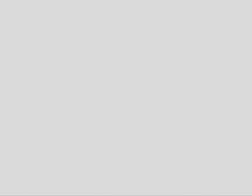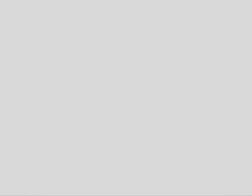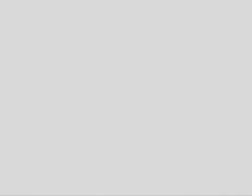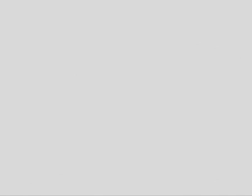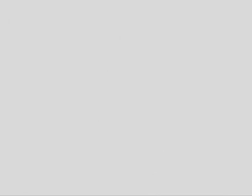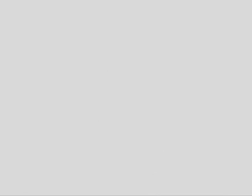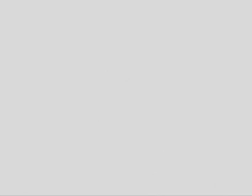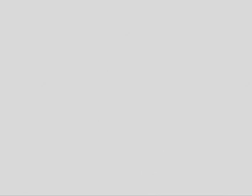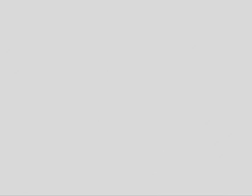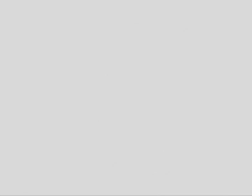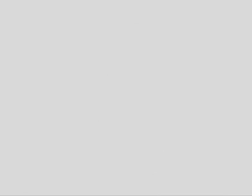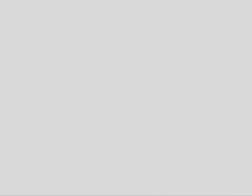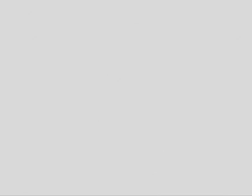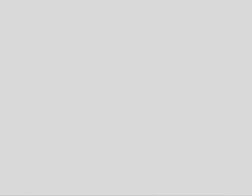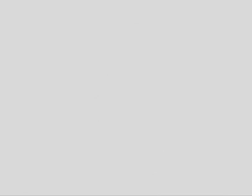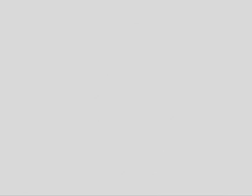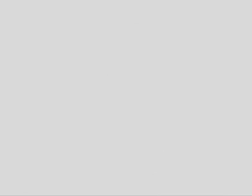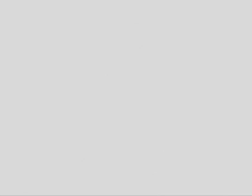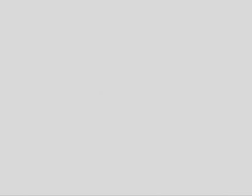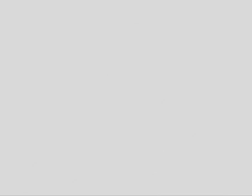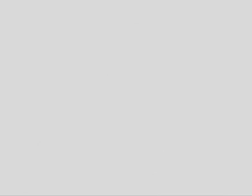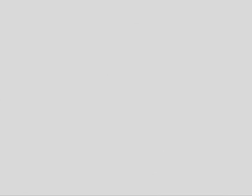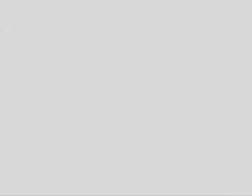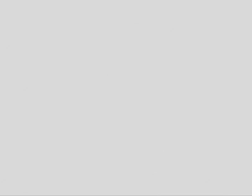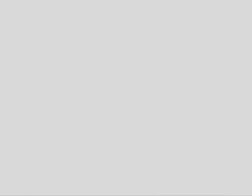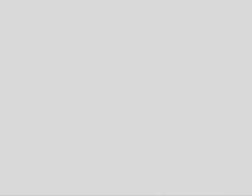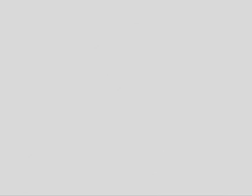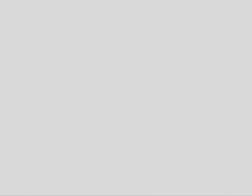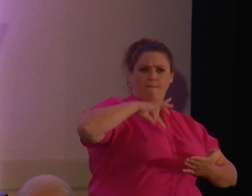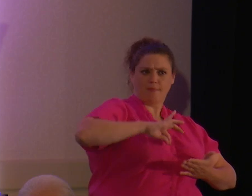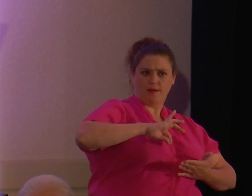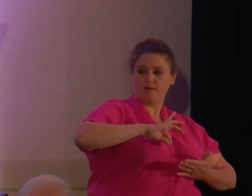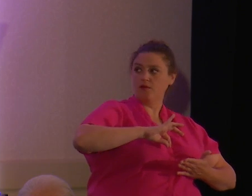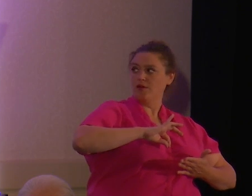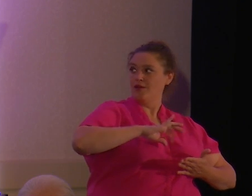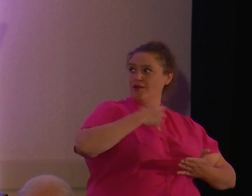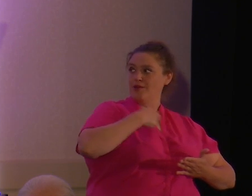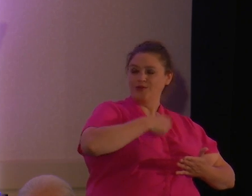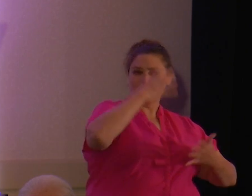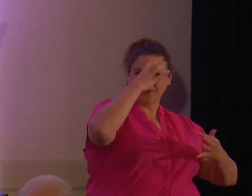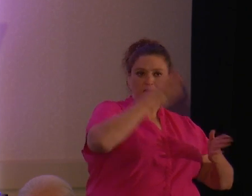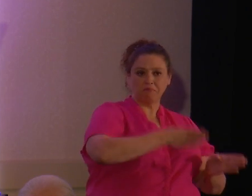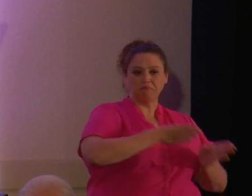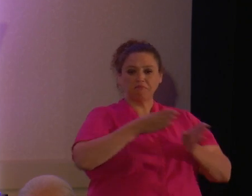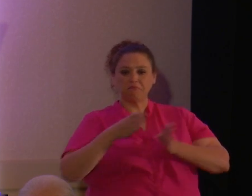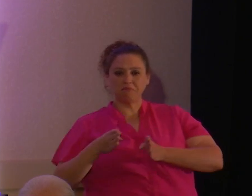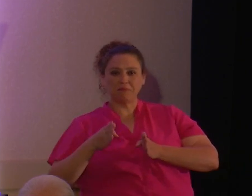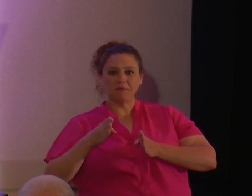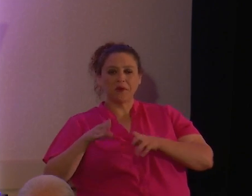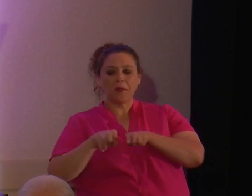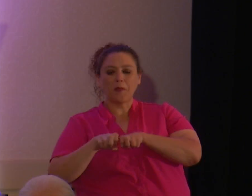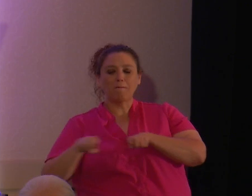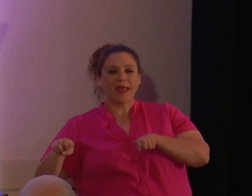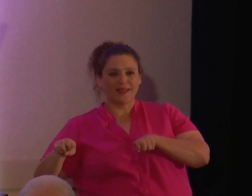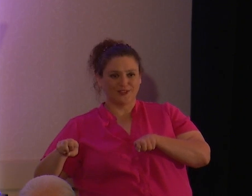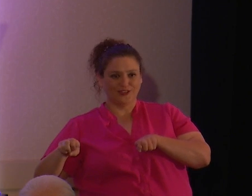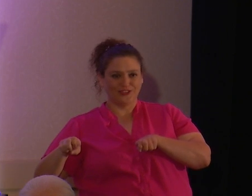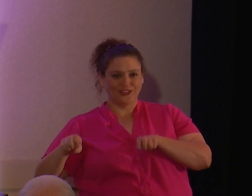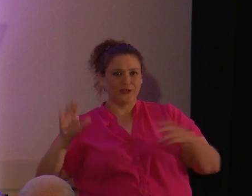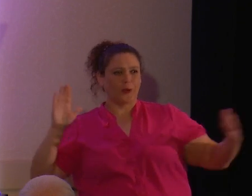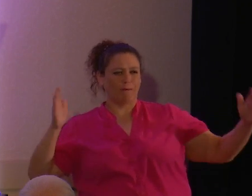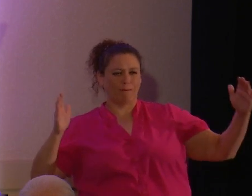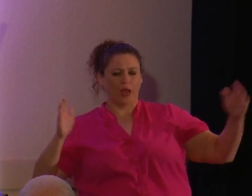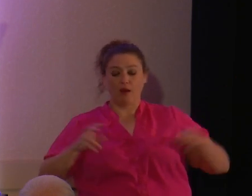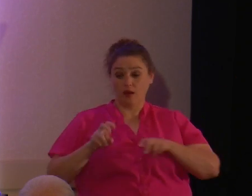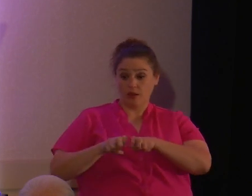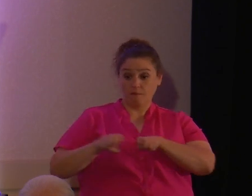privilege. So we brought in these benches as a combative. So we created the first monument in